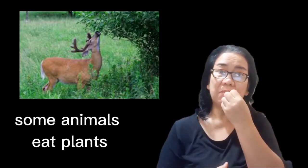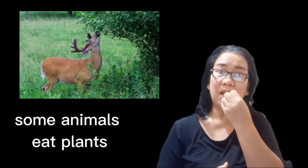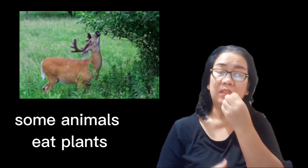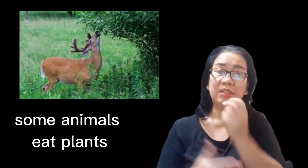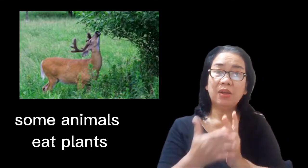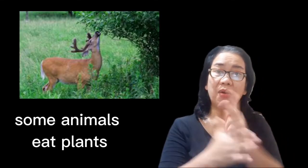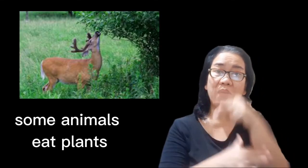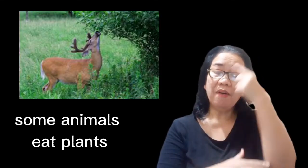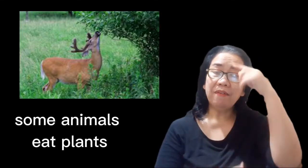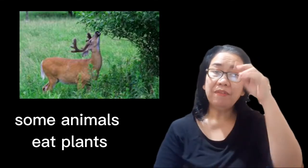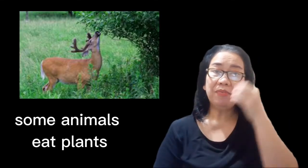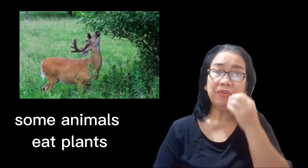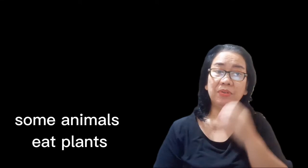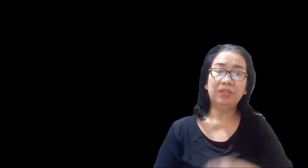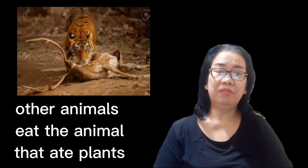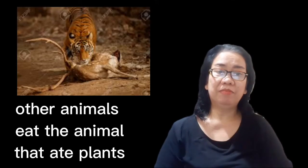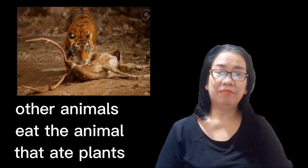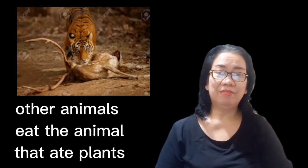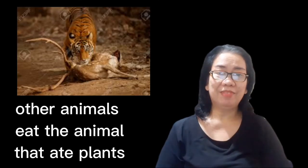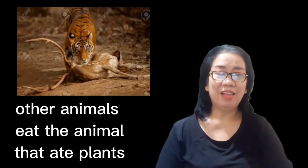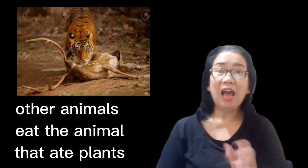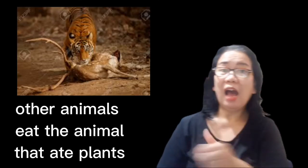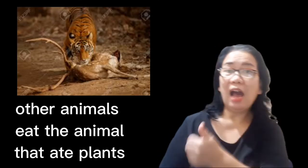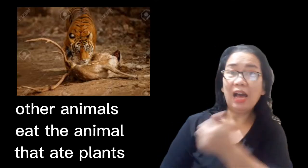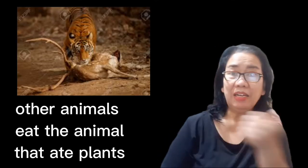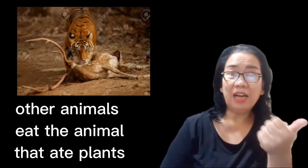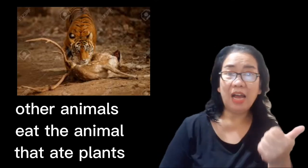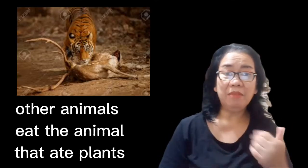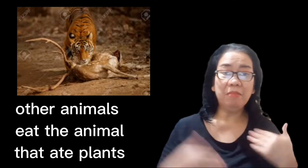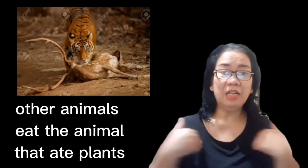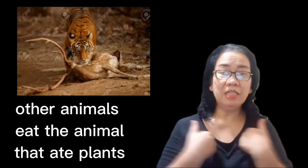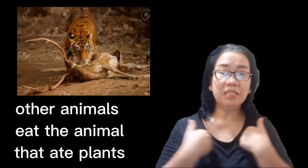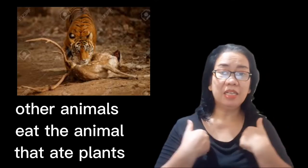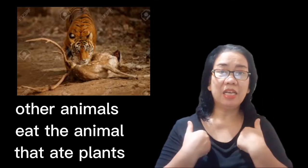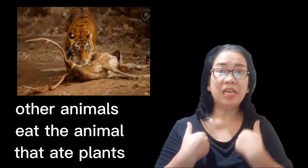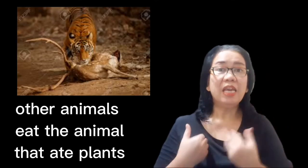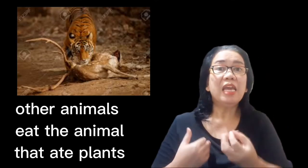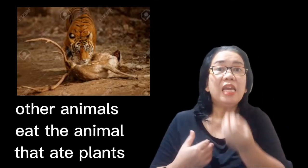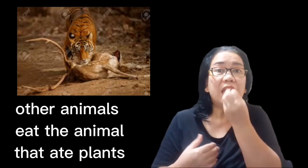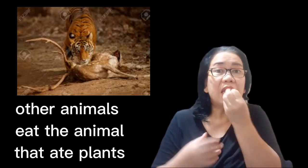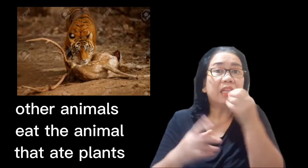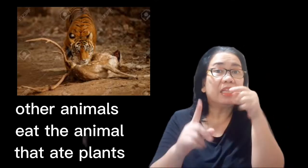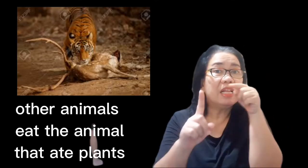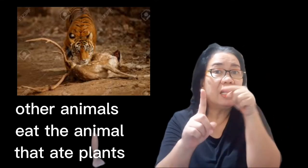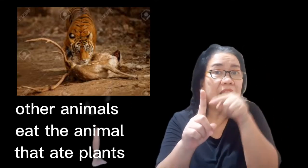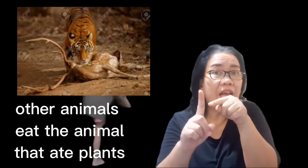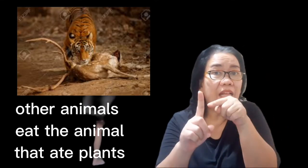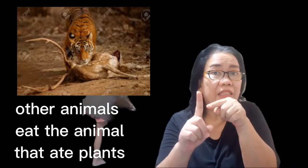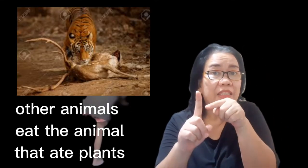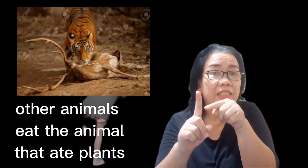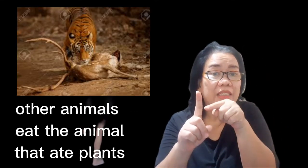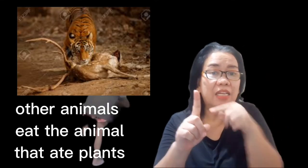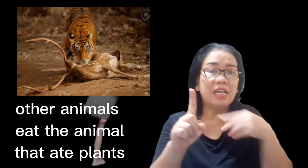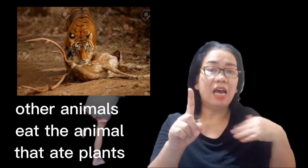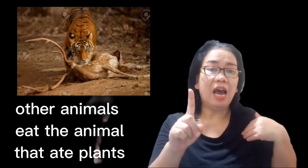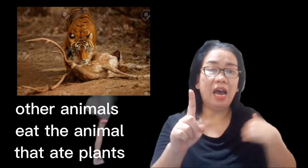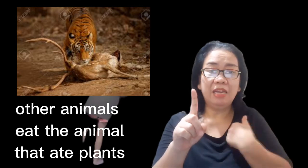eat plants for food. Other animals eat that